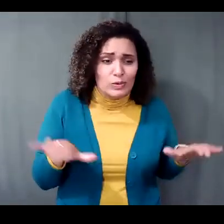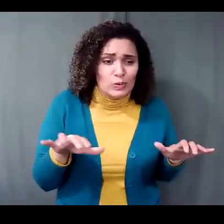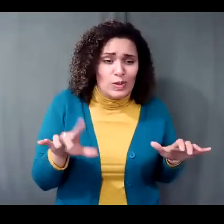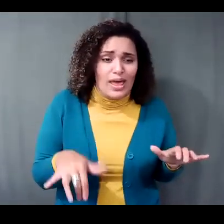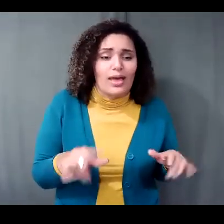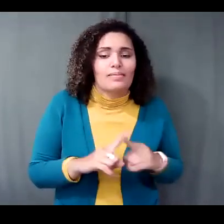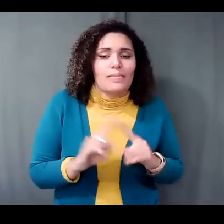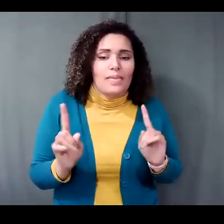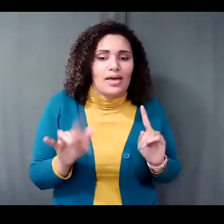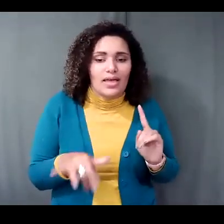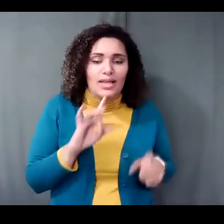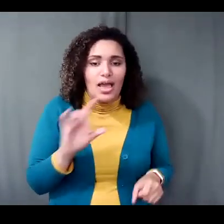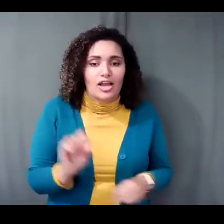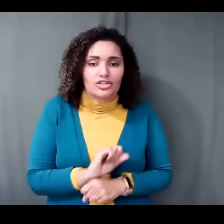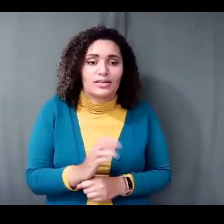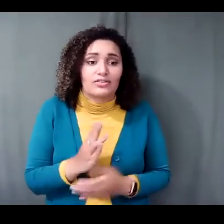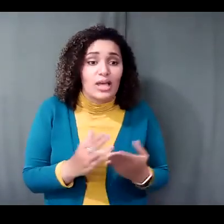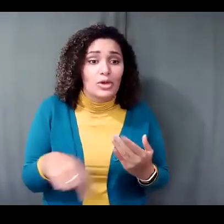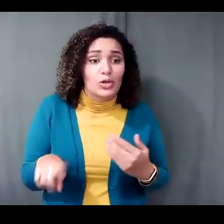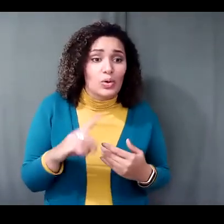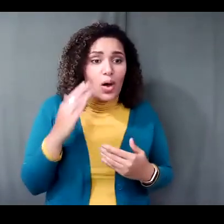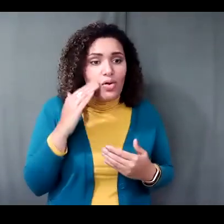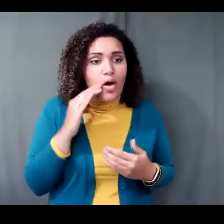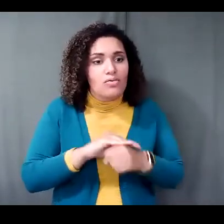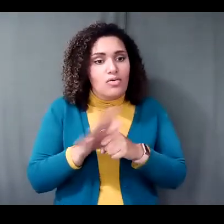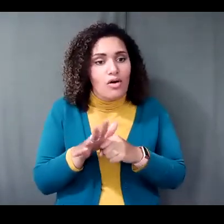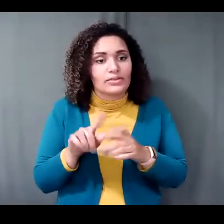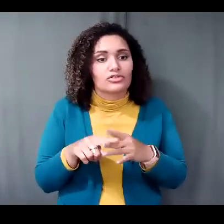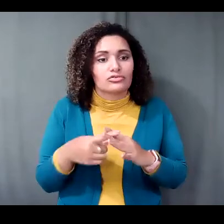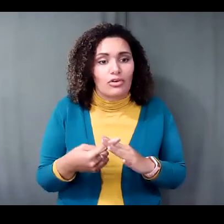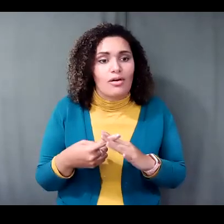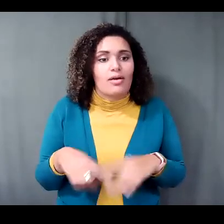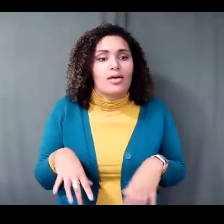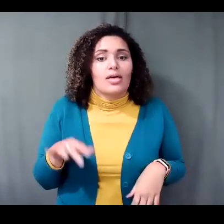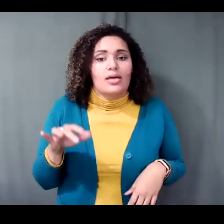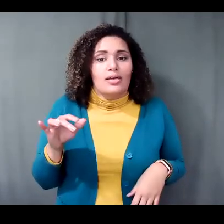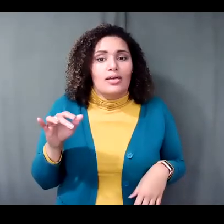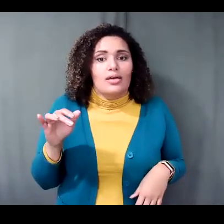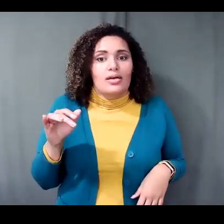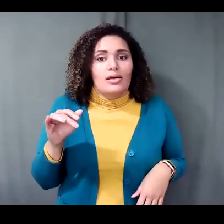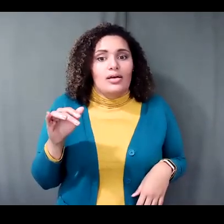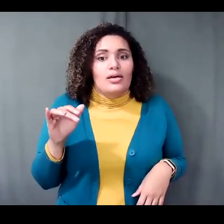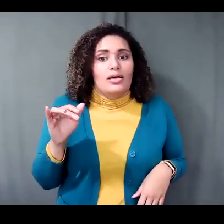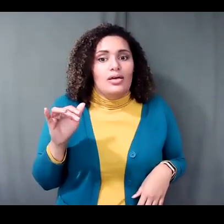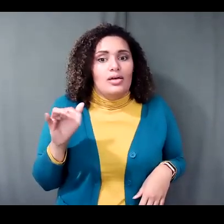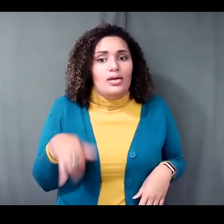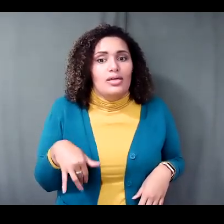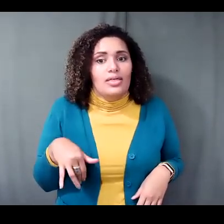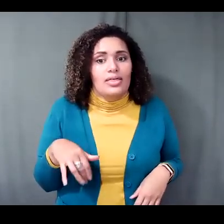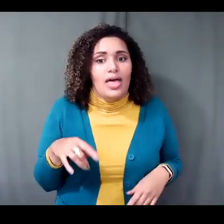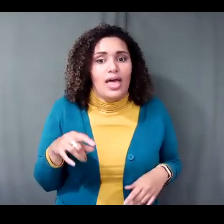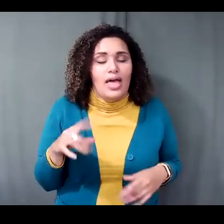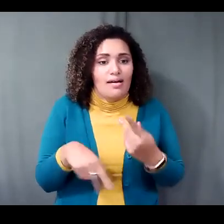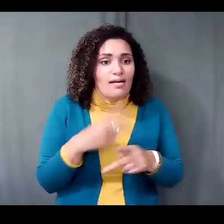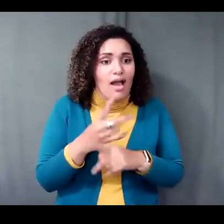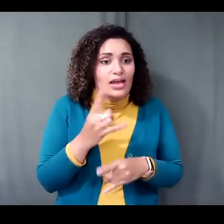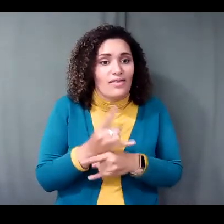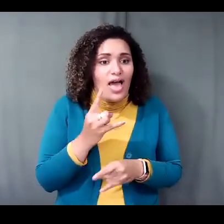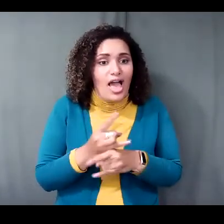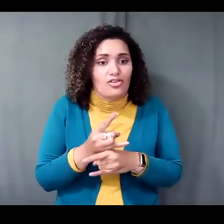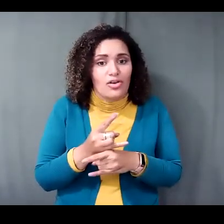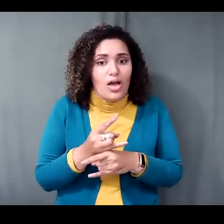little different. Yeah. Let's talk about the adjustments for a minute, because that's a big part of this also as well. So